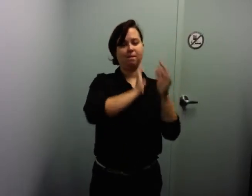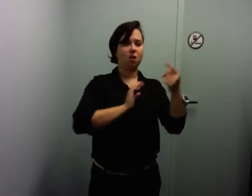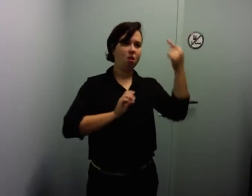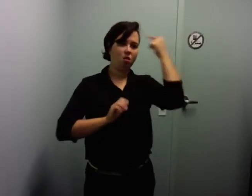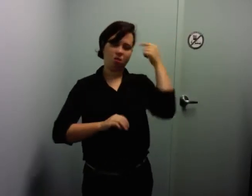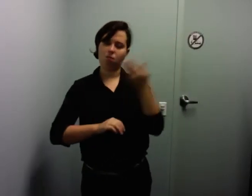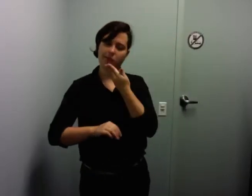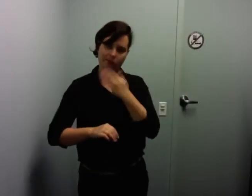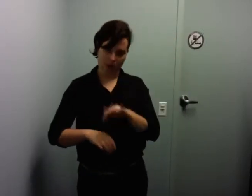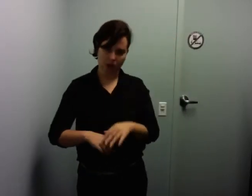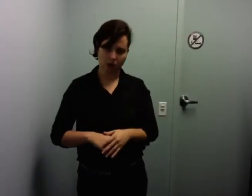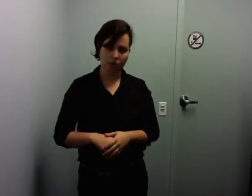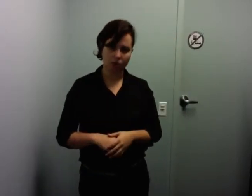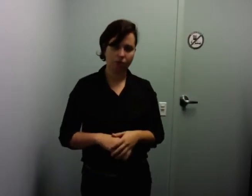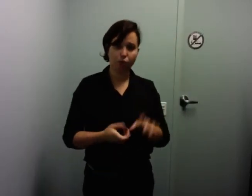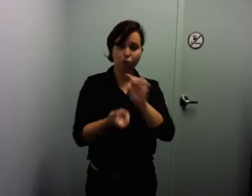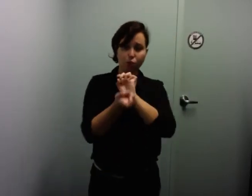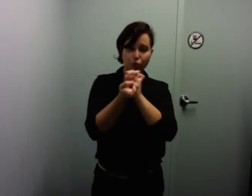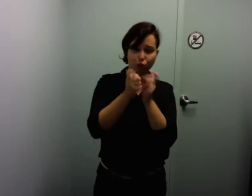Certainly the events leading up to the Civil War didn't happen one